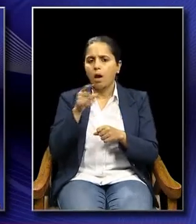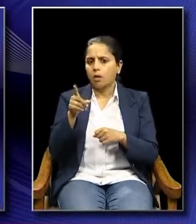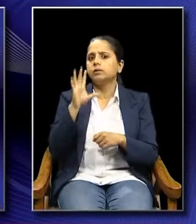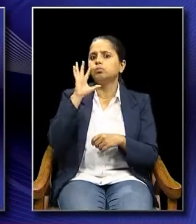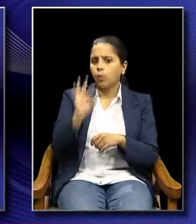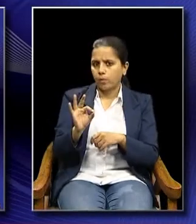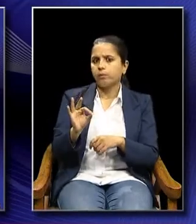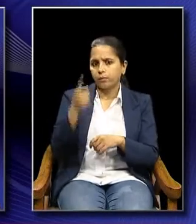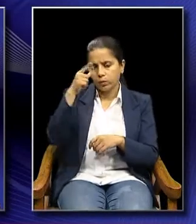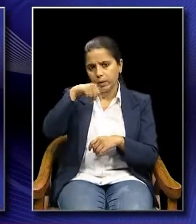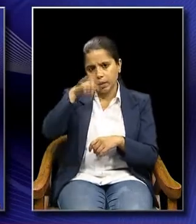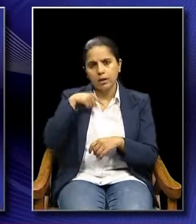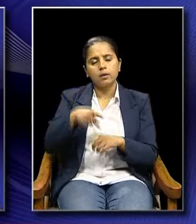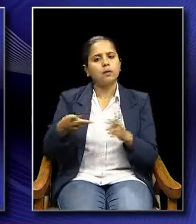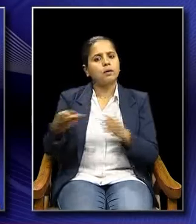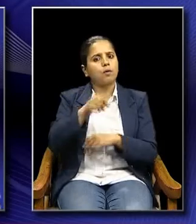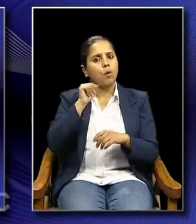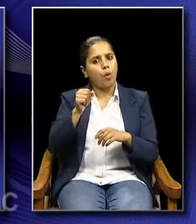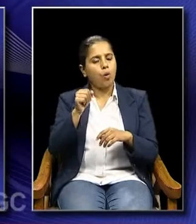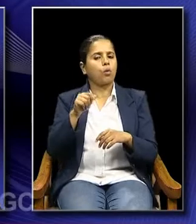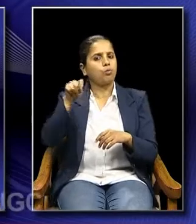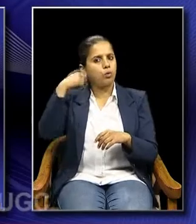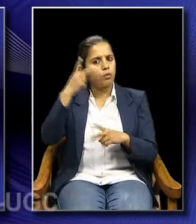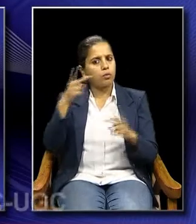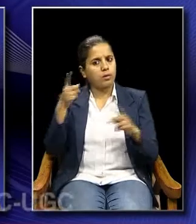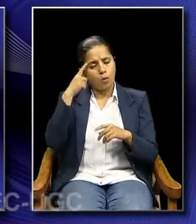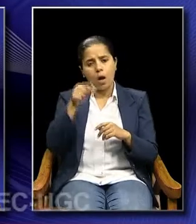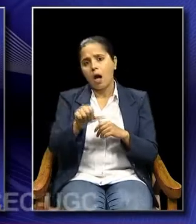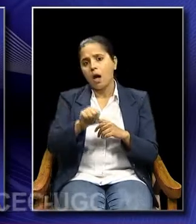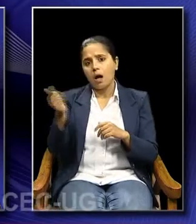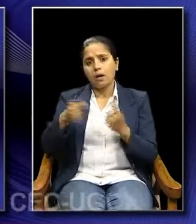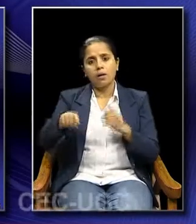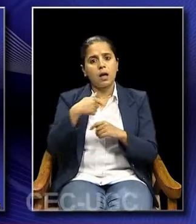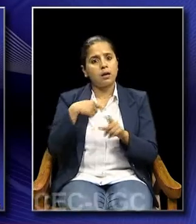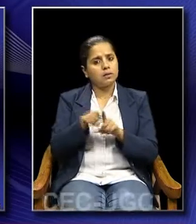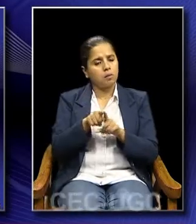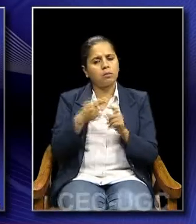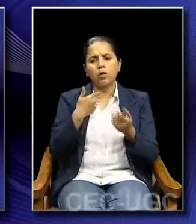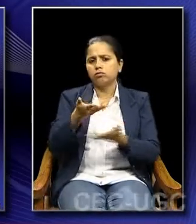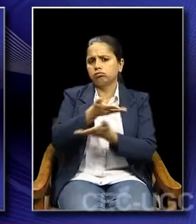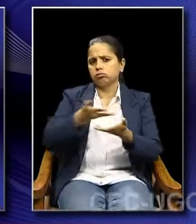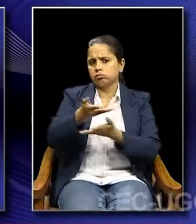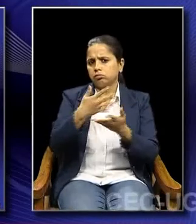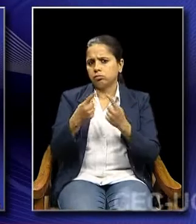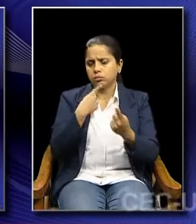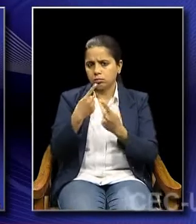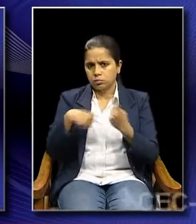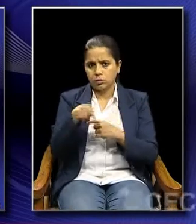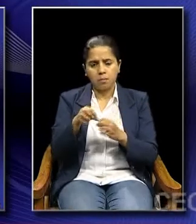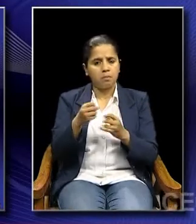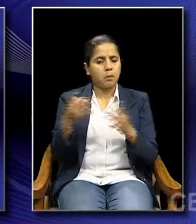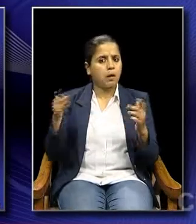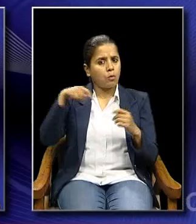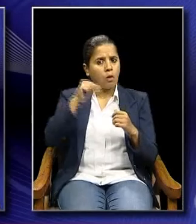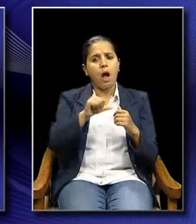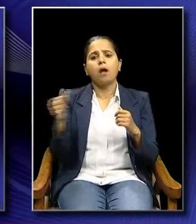from the Indian cinema's point of view. And apart from the films which we have already discussed, he made a number of other